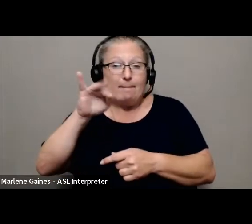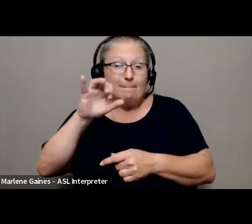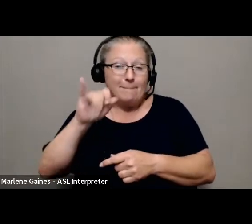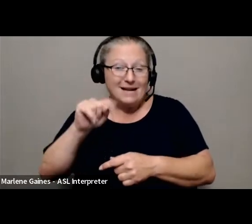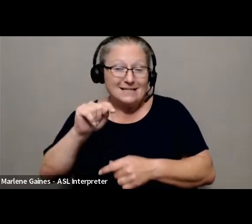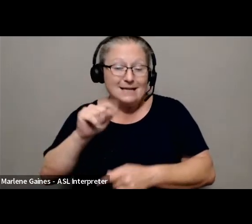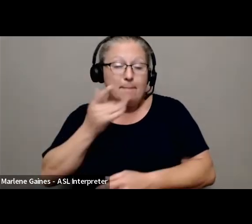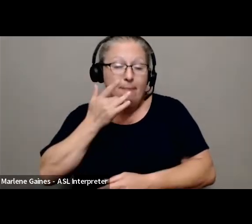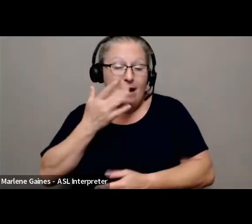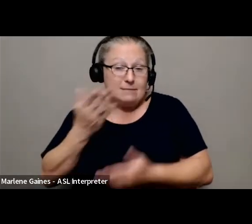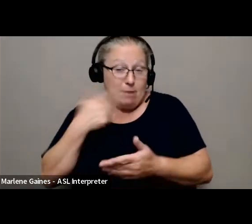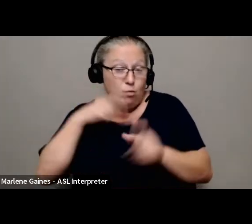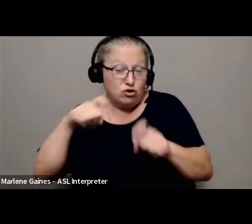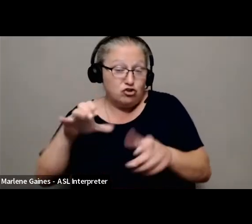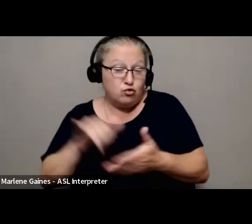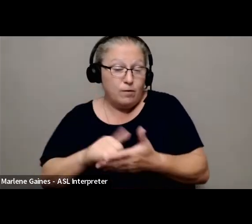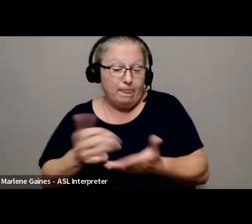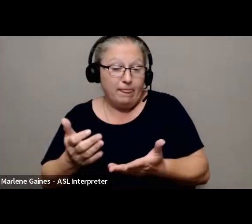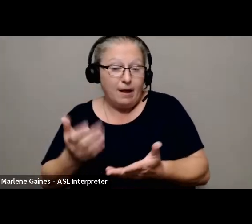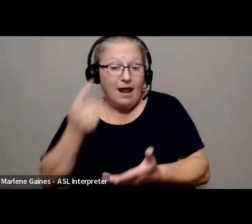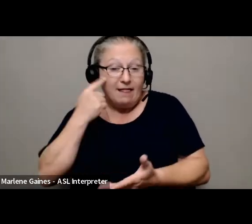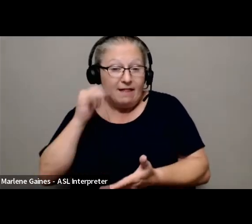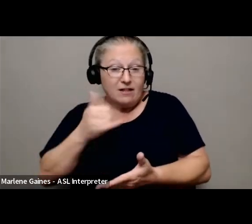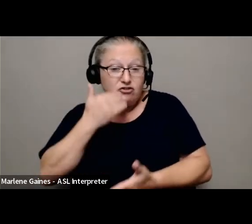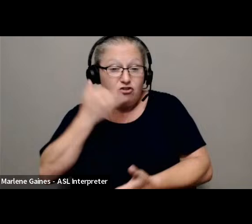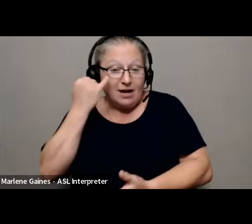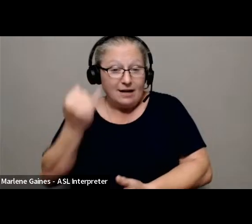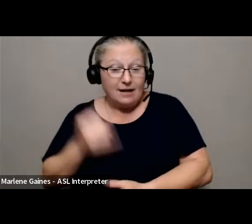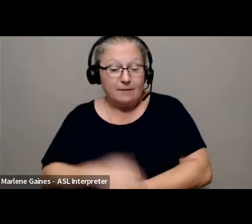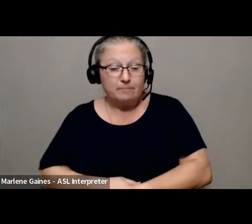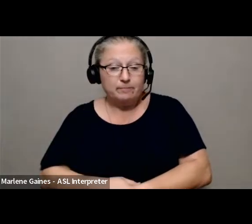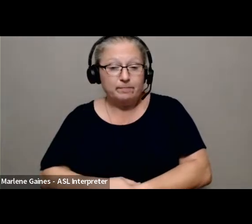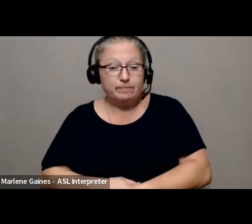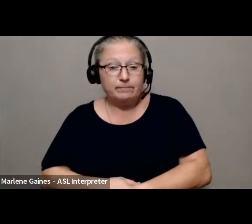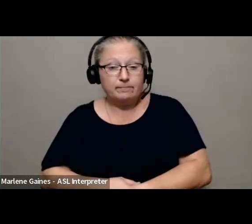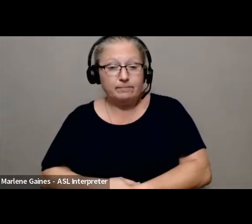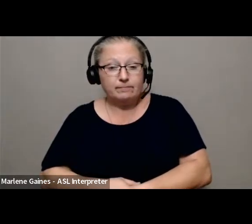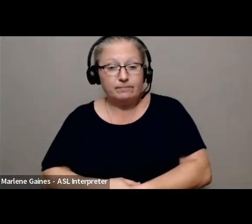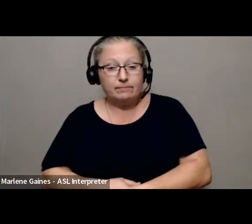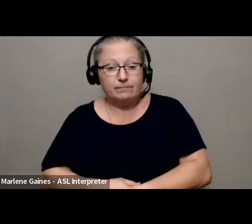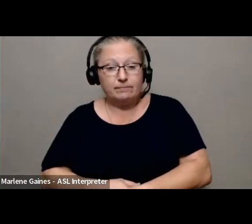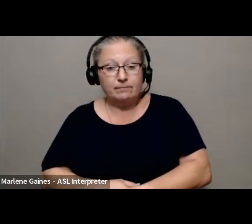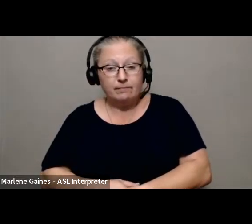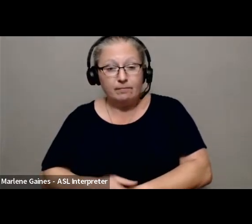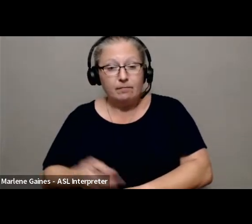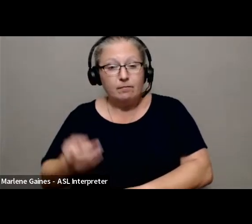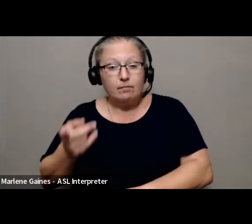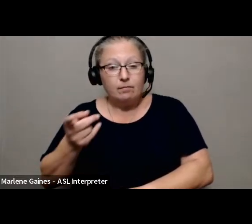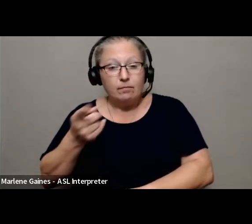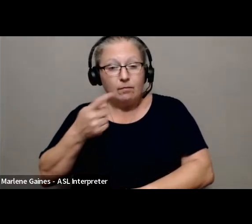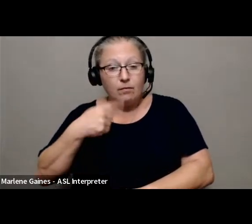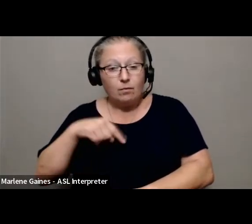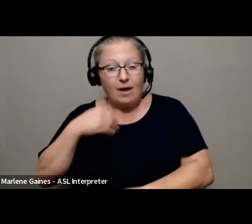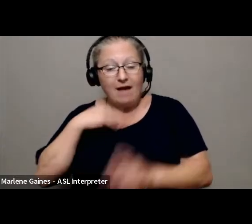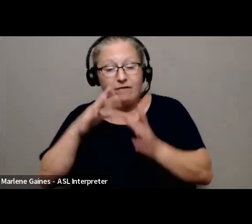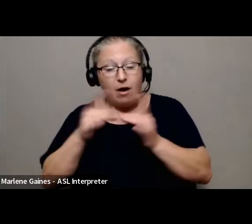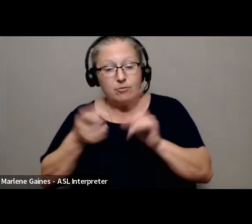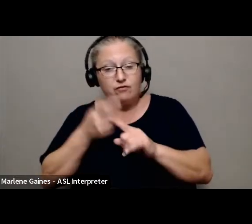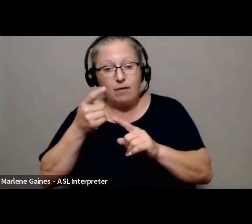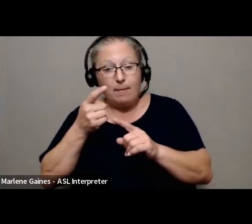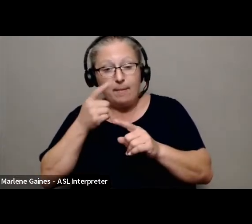So maybe we should do that. I think that's a good idea. All right. So we've gotten comments from the